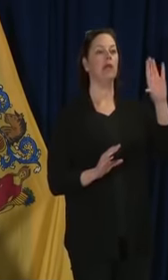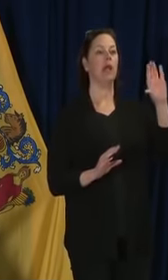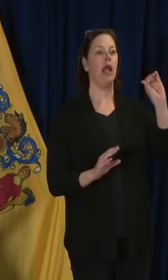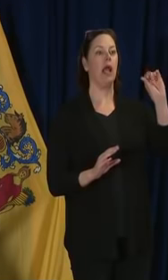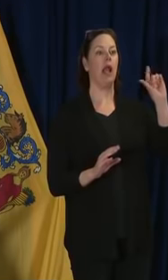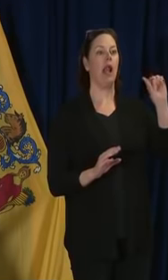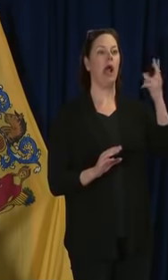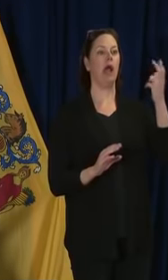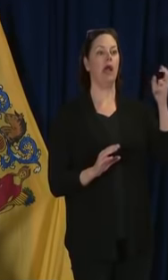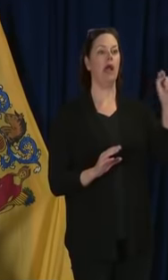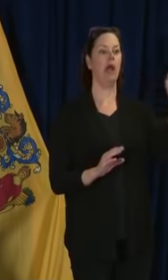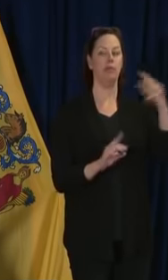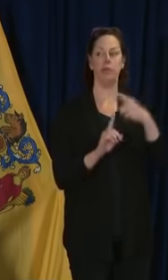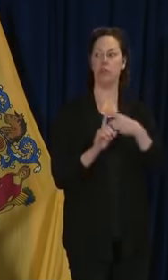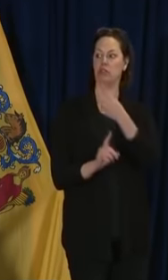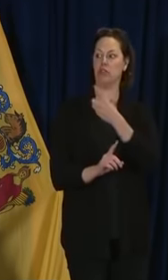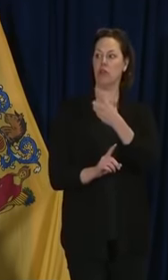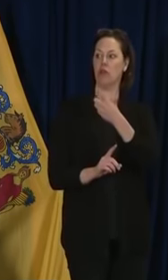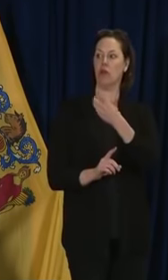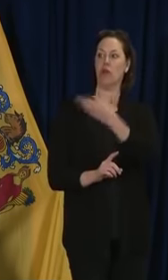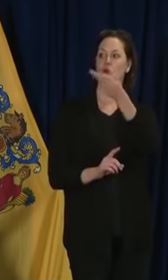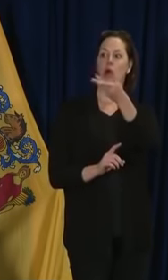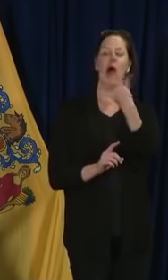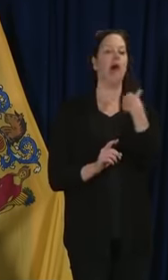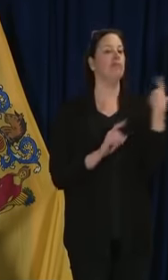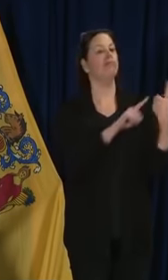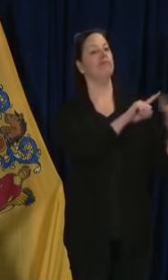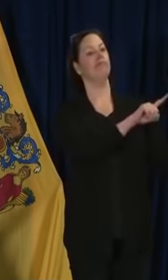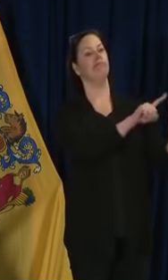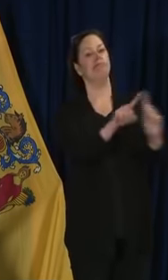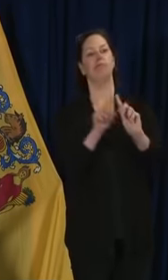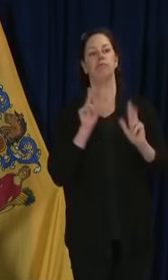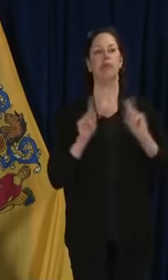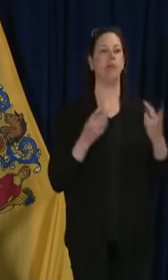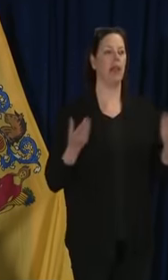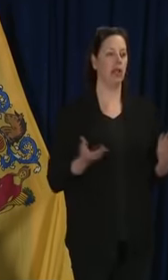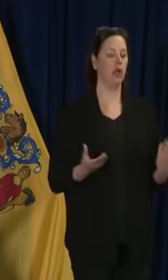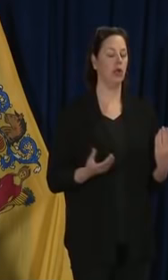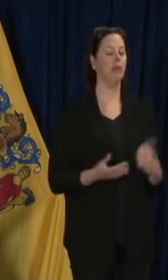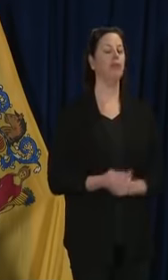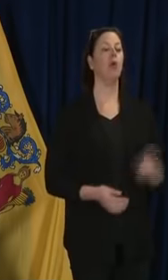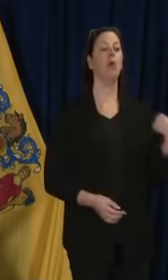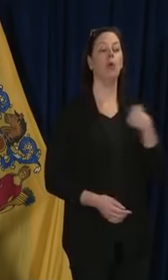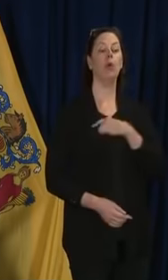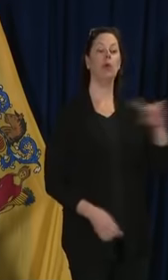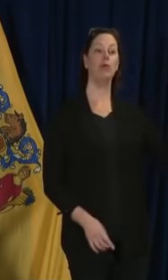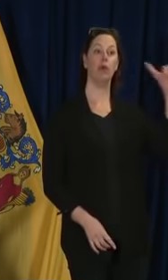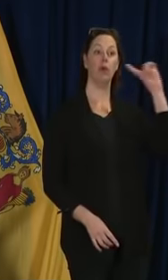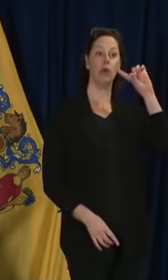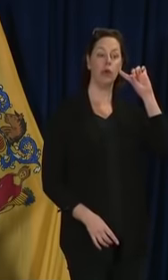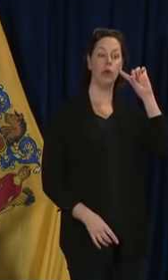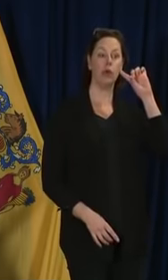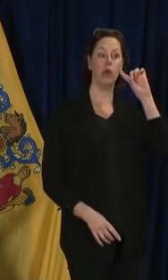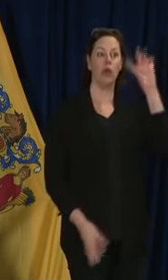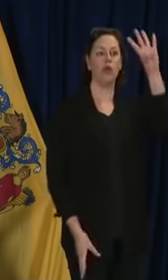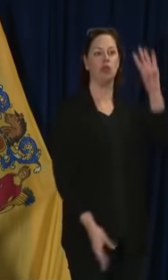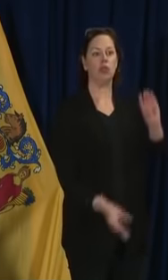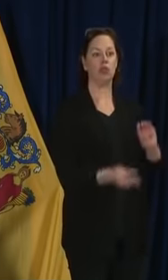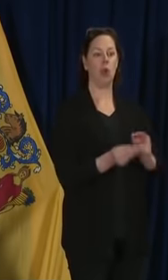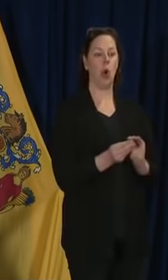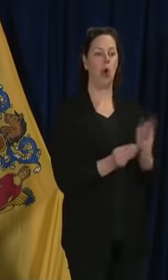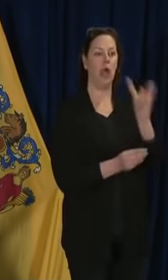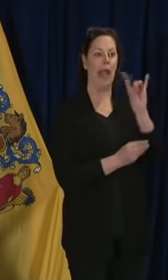Security, Jared Maples. So we have received word that an additional 80 residents